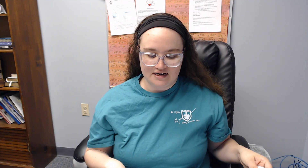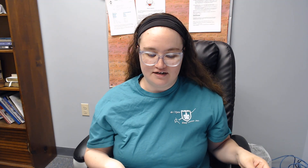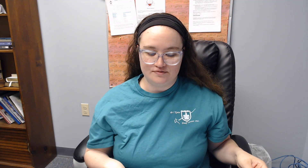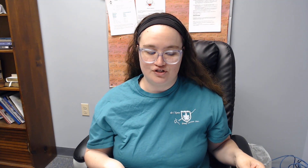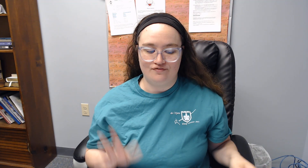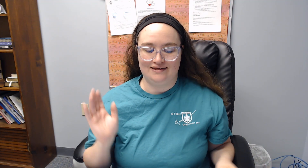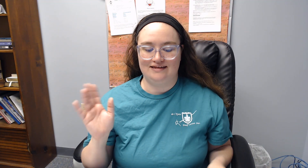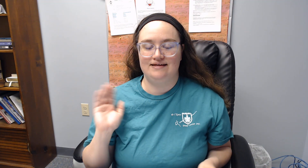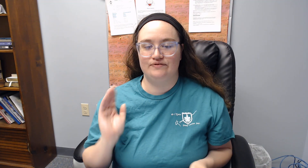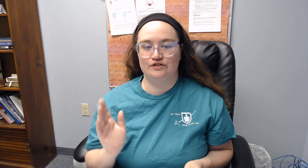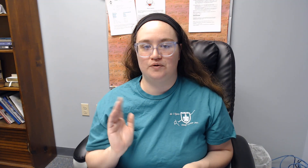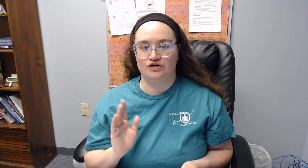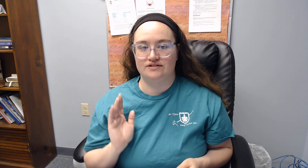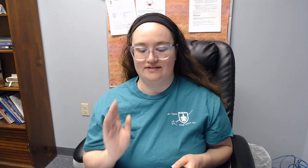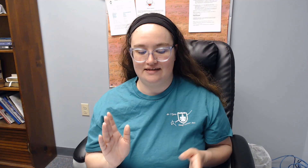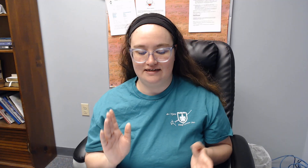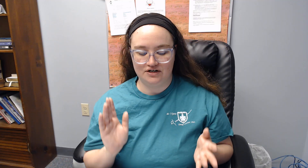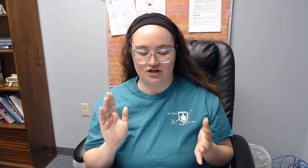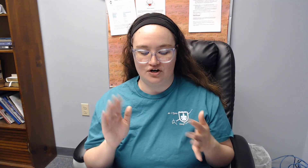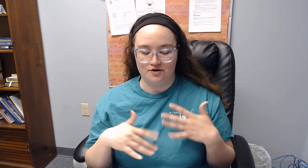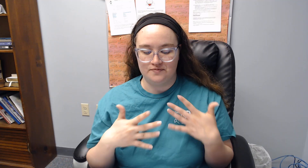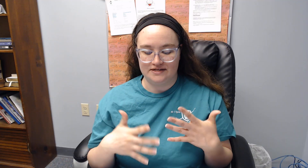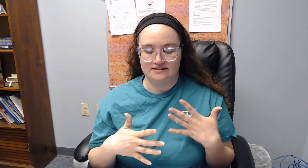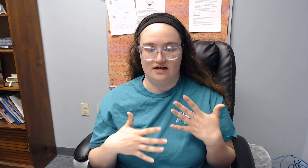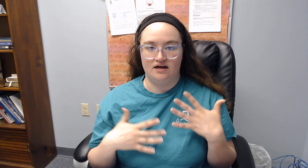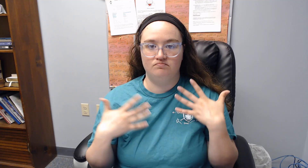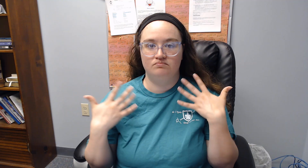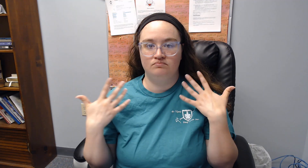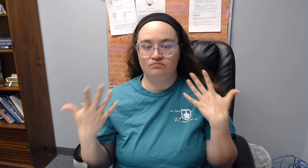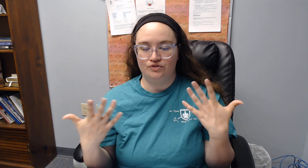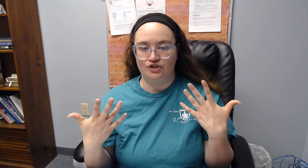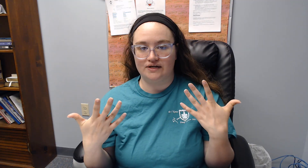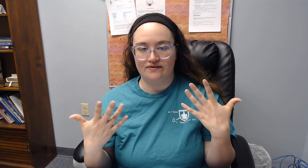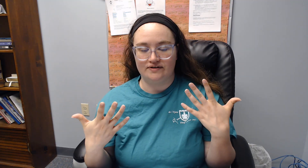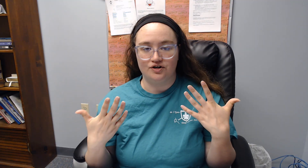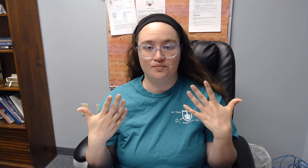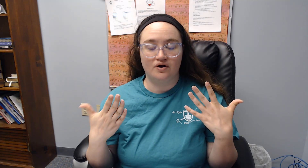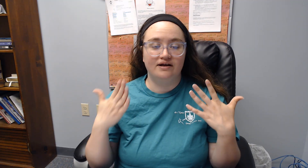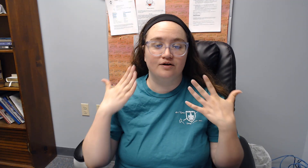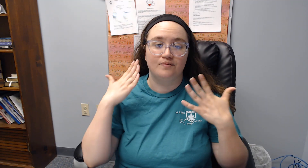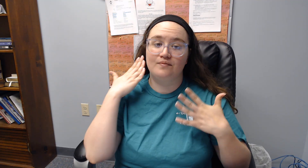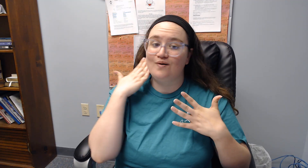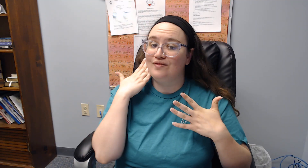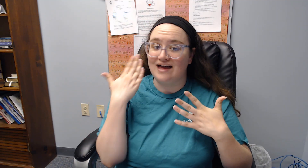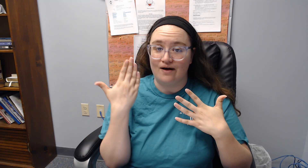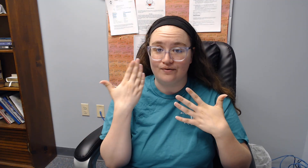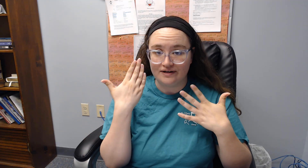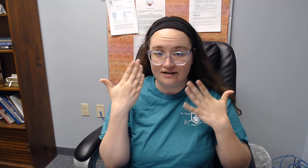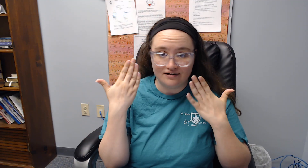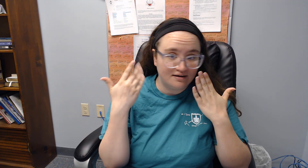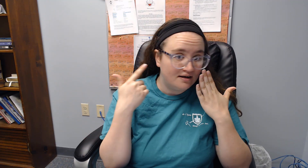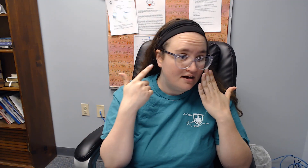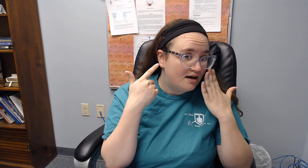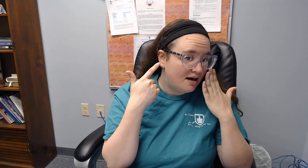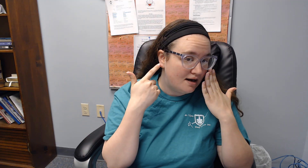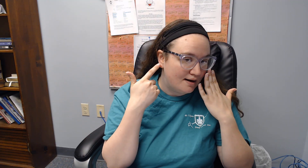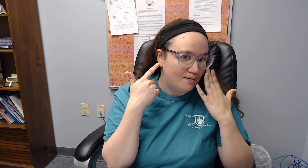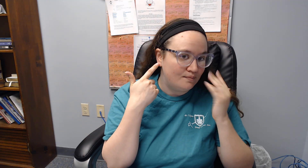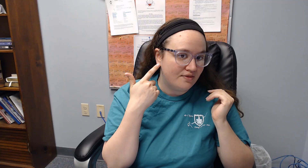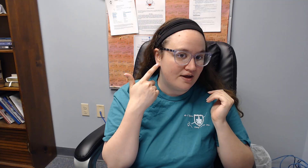So if any of those parts of the ear are messed up, you could have a hearing problem. On the outer ear, there are